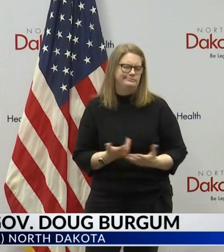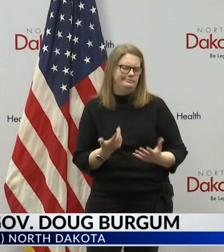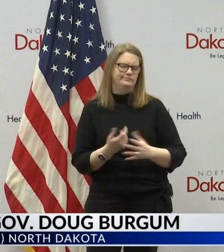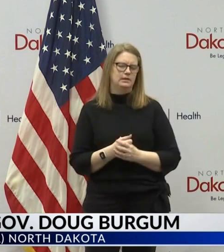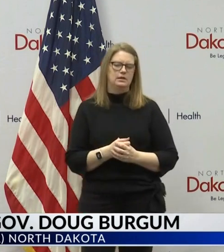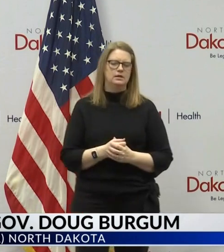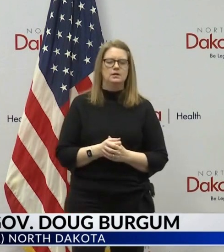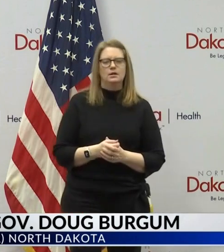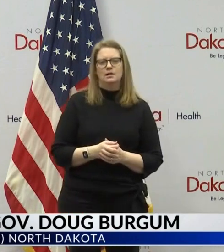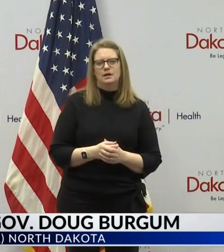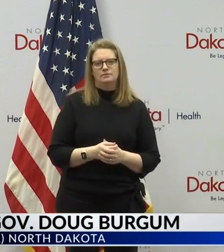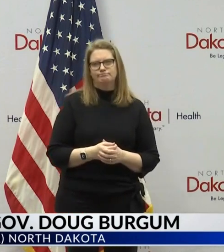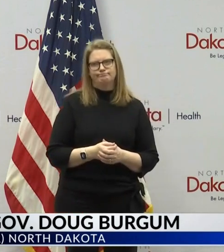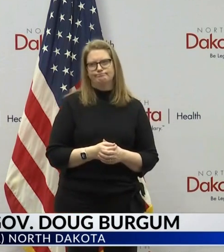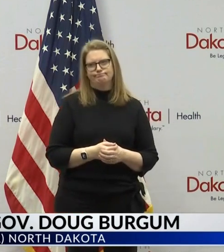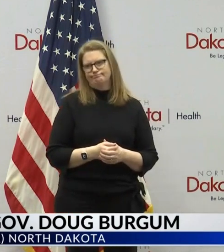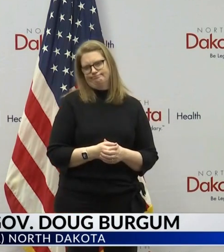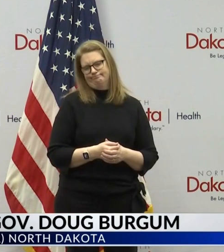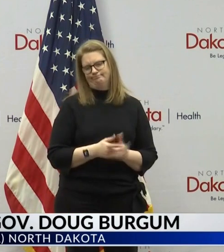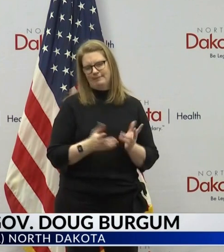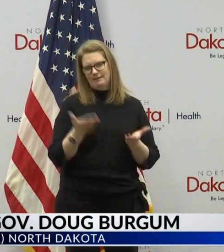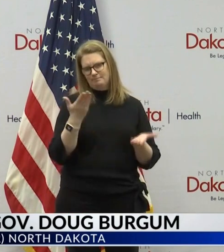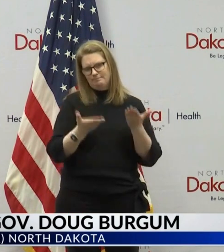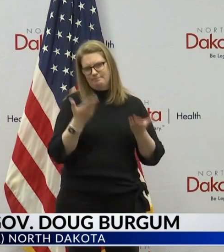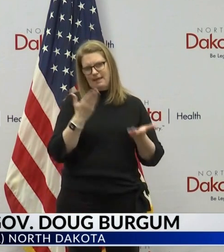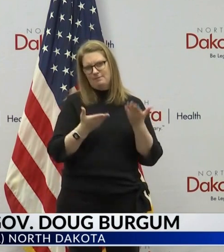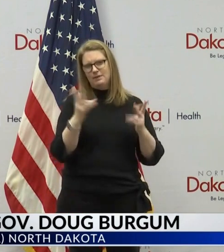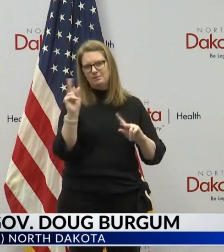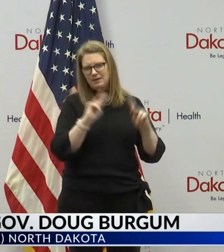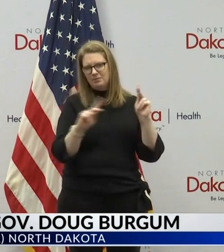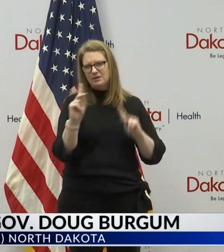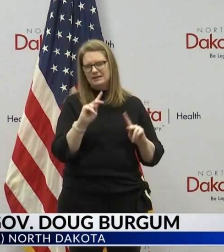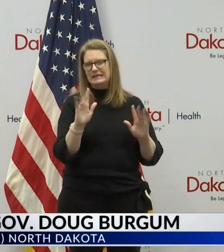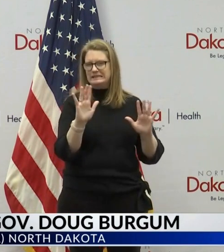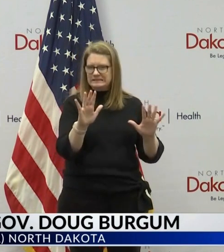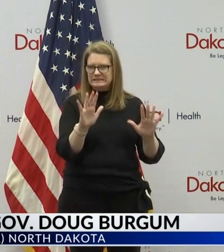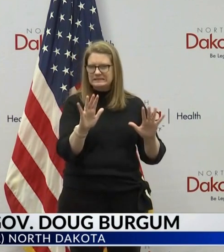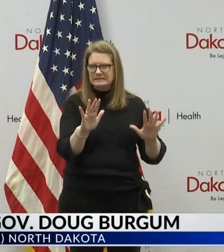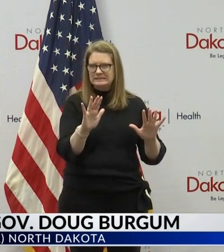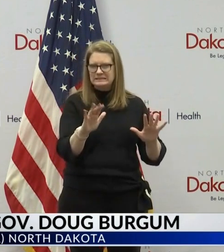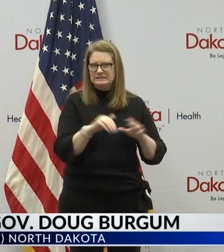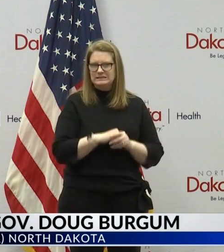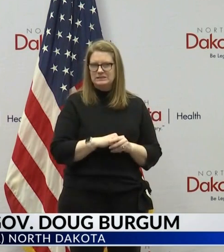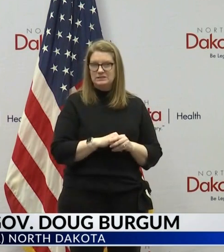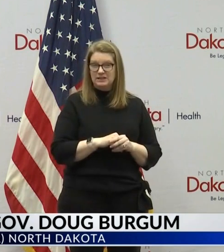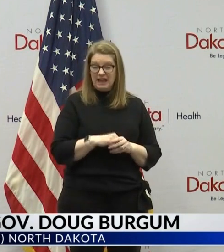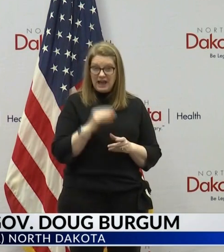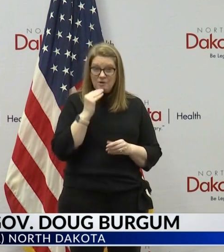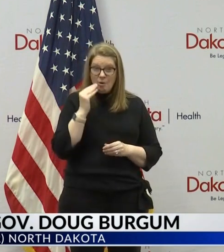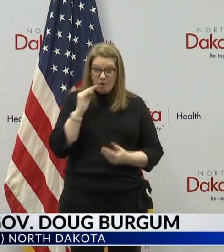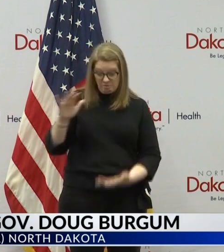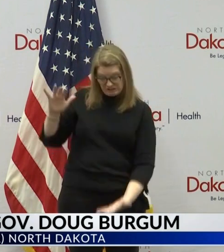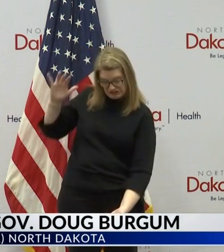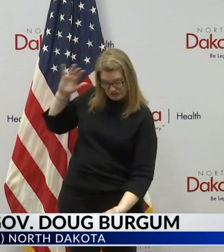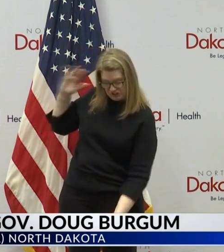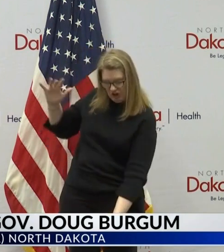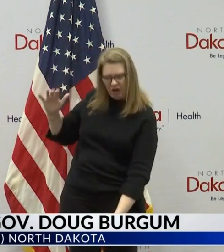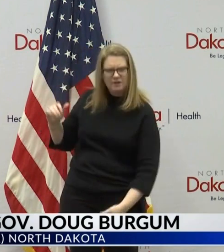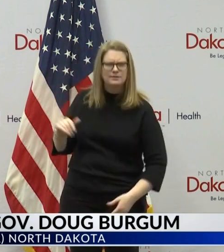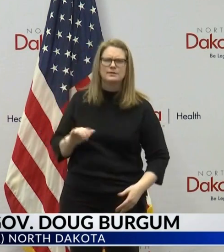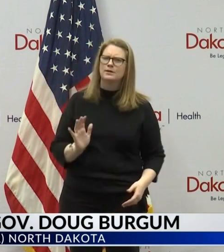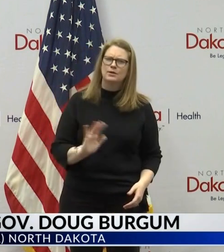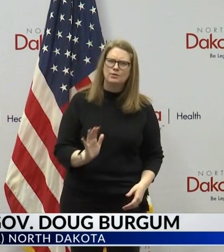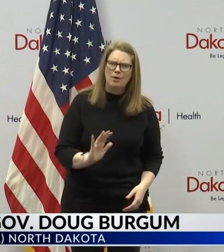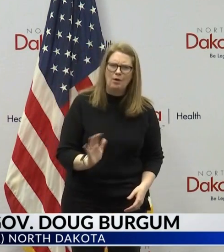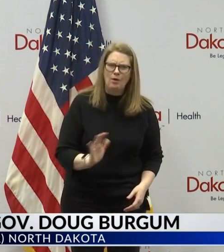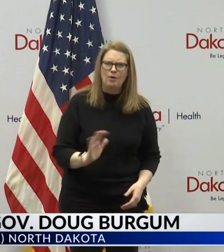maybe people are understanding that they don't need to have such significant supplies of home inventory. That's a polite